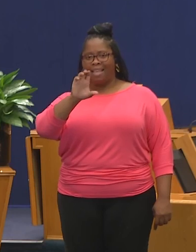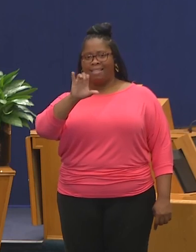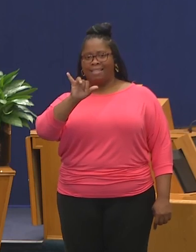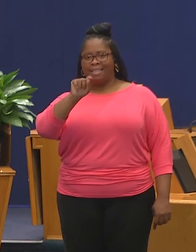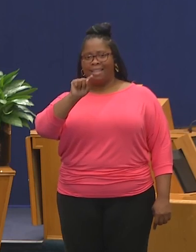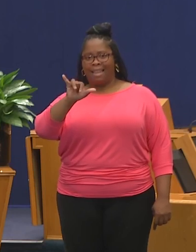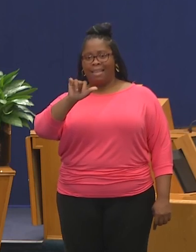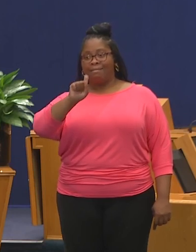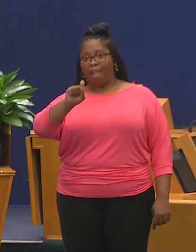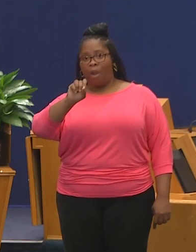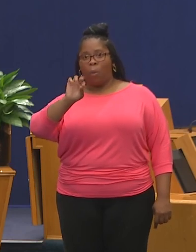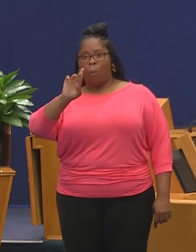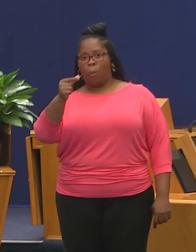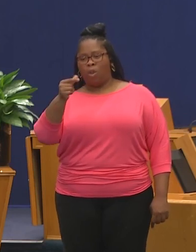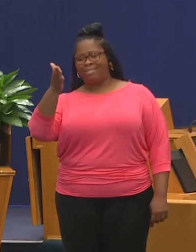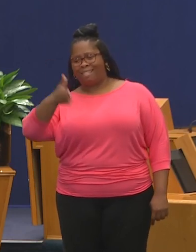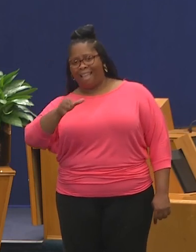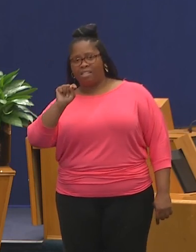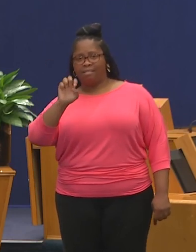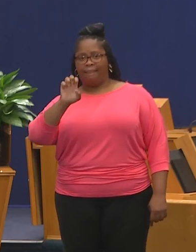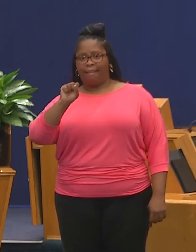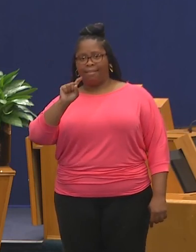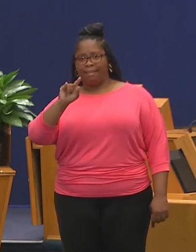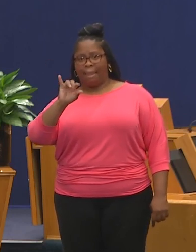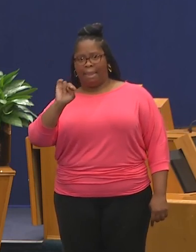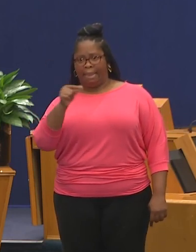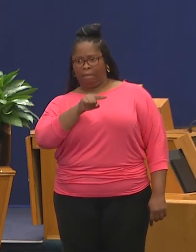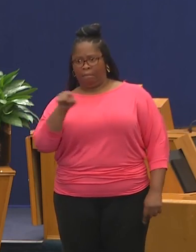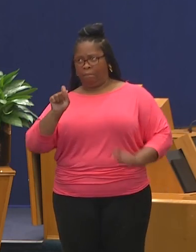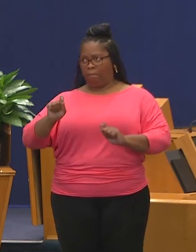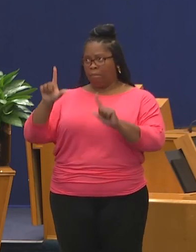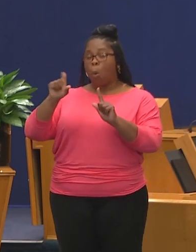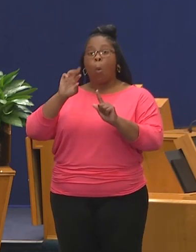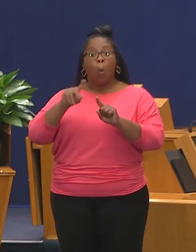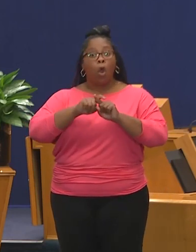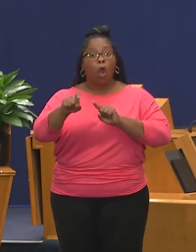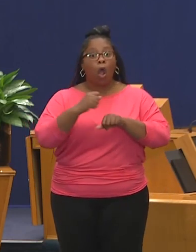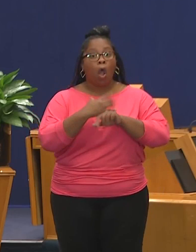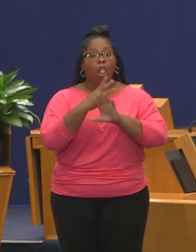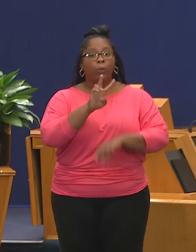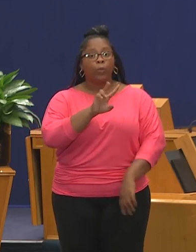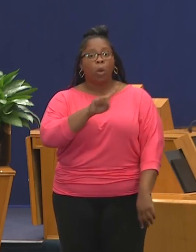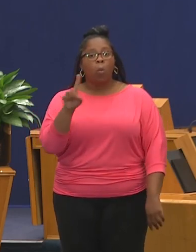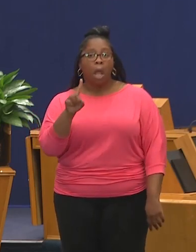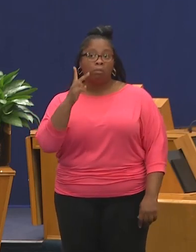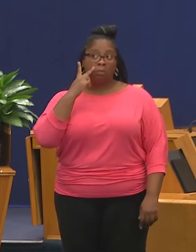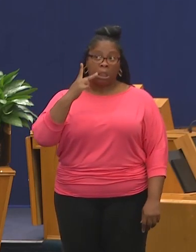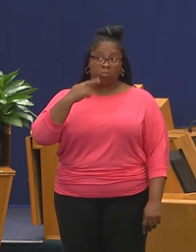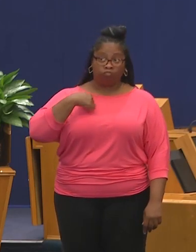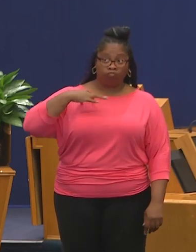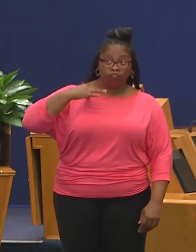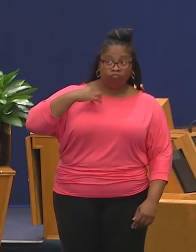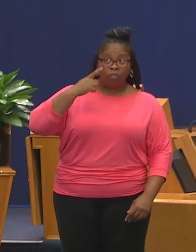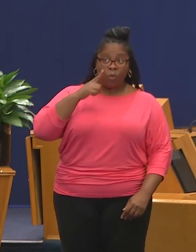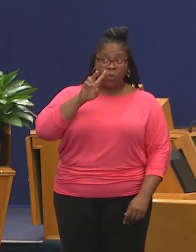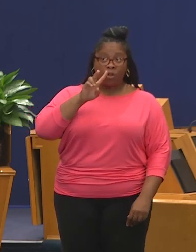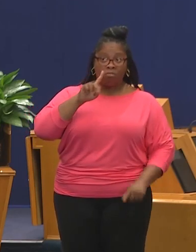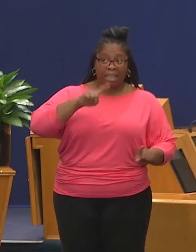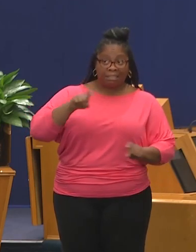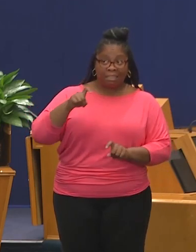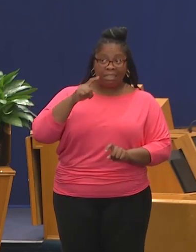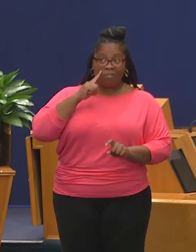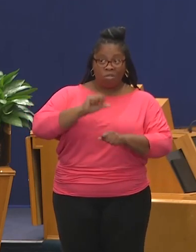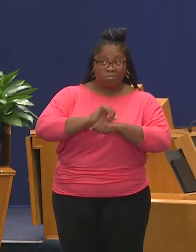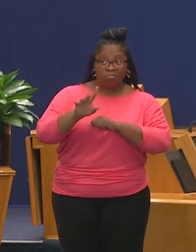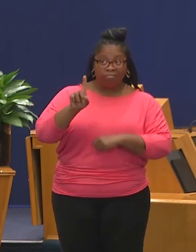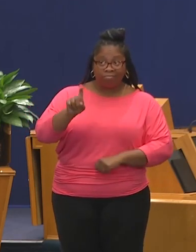coronavirus.lacity.org/testing or call 211 to see if you're eligible for COVID-19 testing. Next, I'd like to take a moment